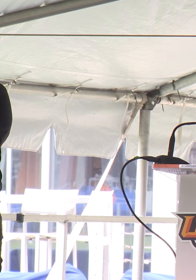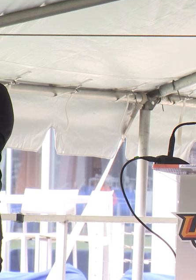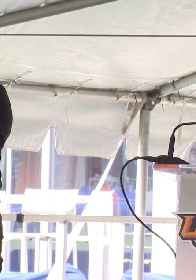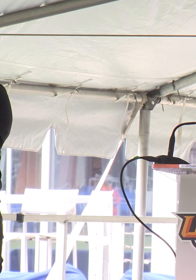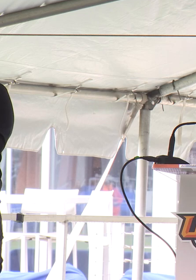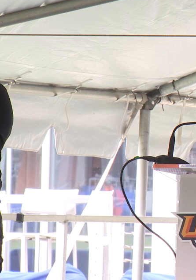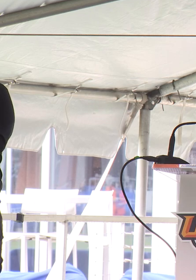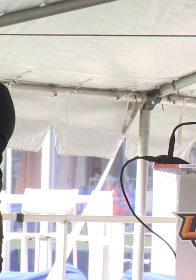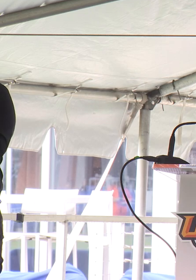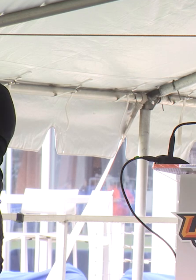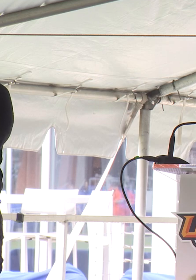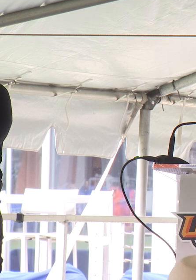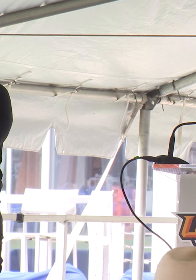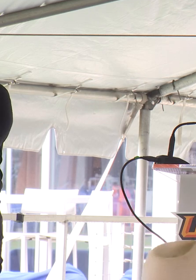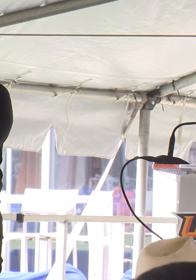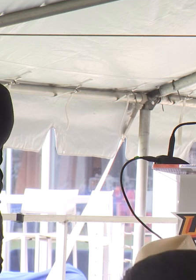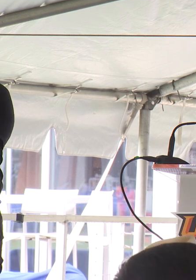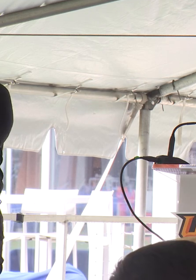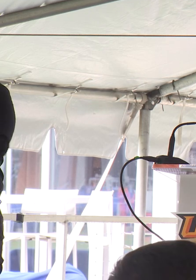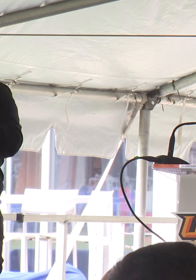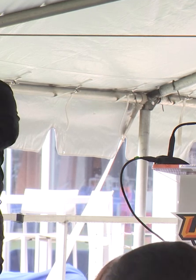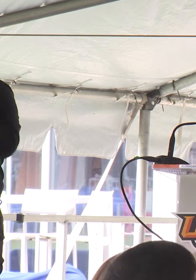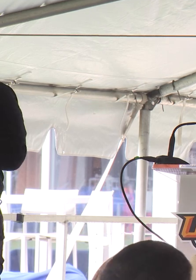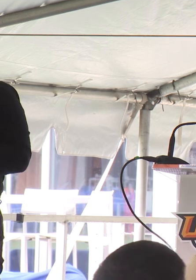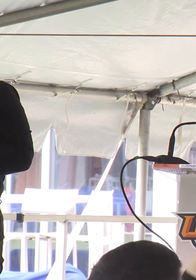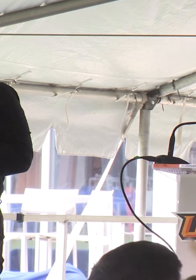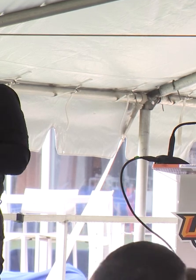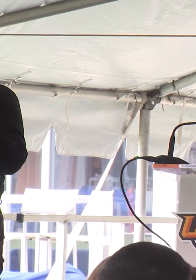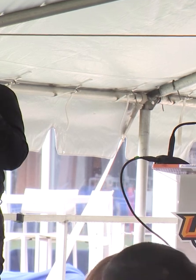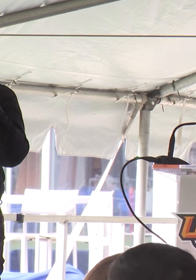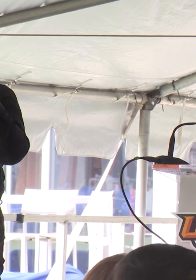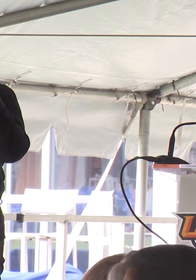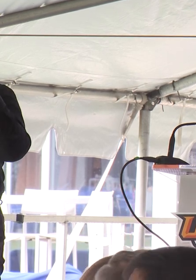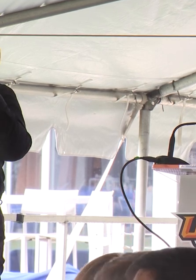and let us give you a round of applause? Yeah.